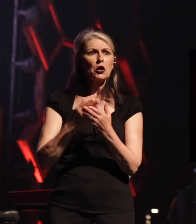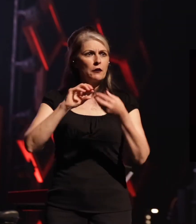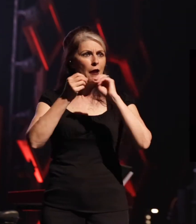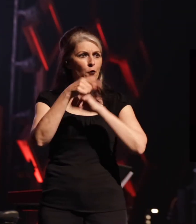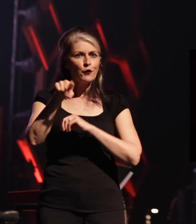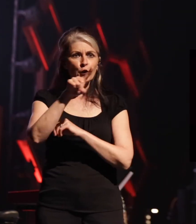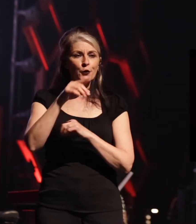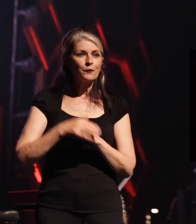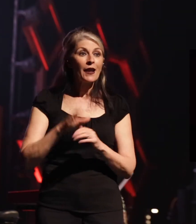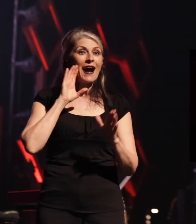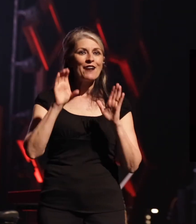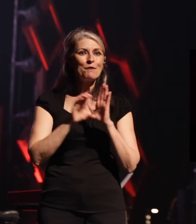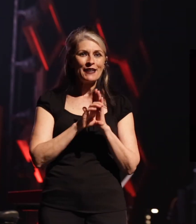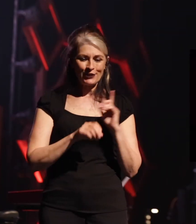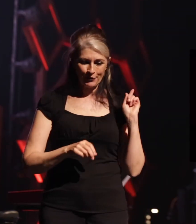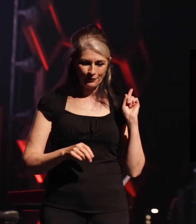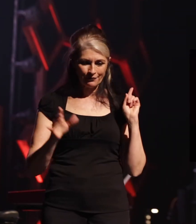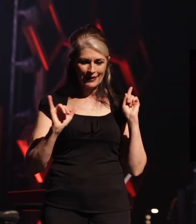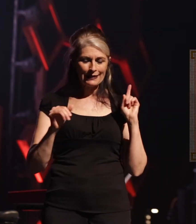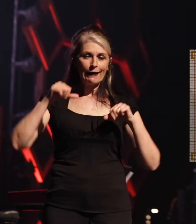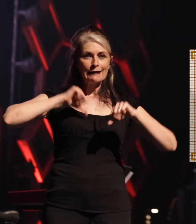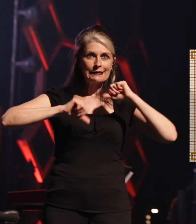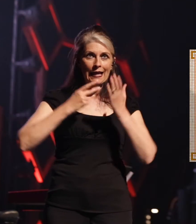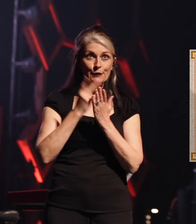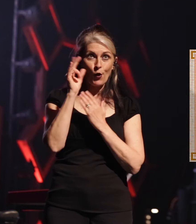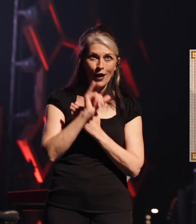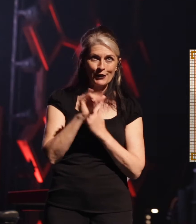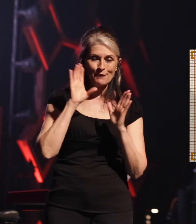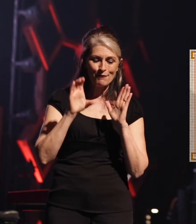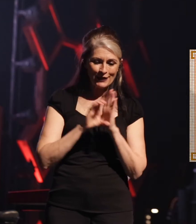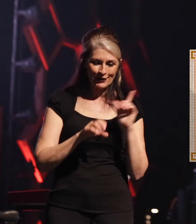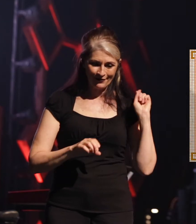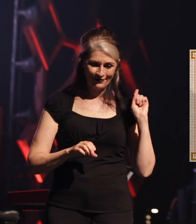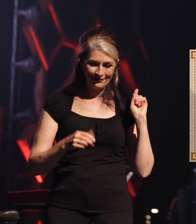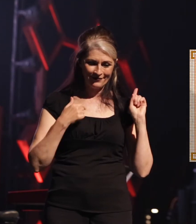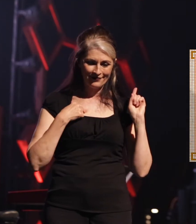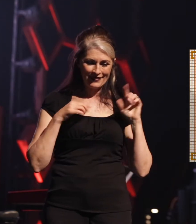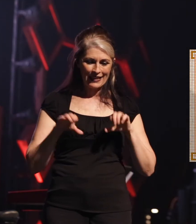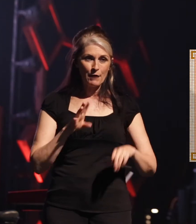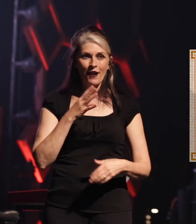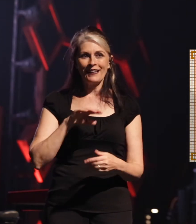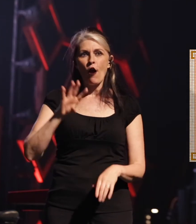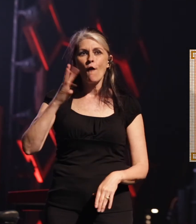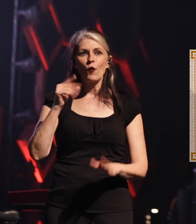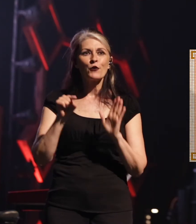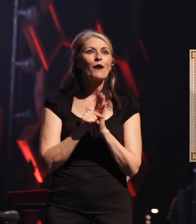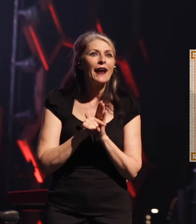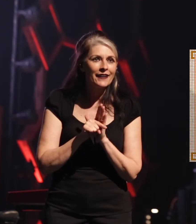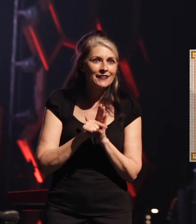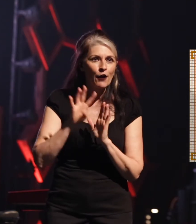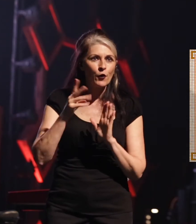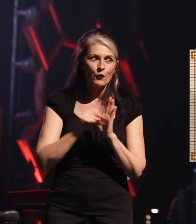picture of, it's kind of like a science project picture of it. This is what I did right here for my fourth grade science project. You don't believe me, do you?